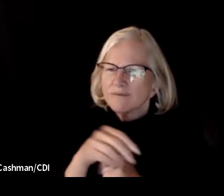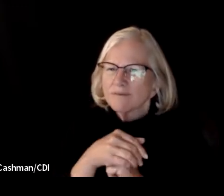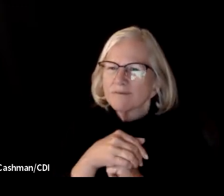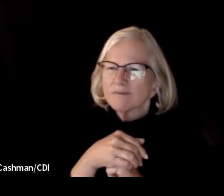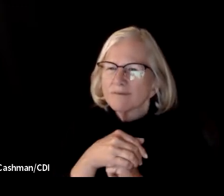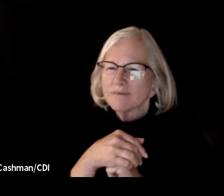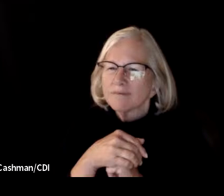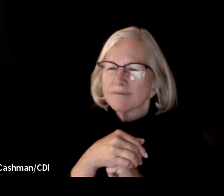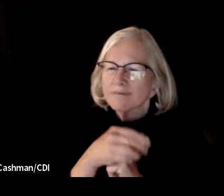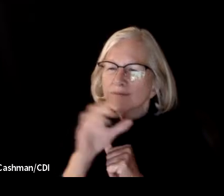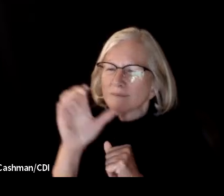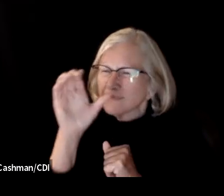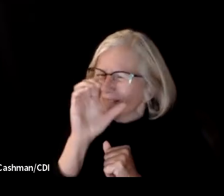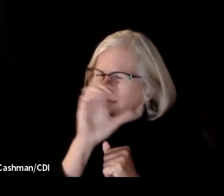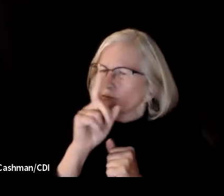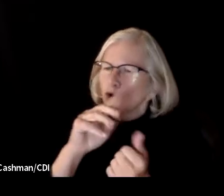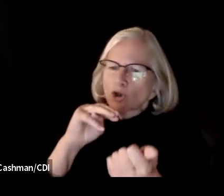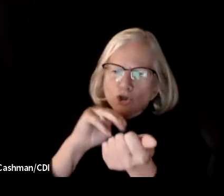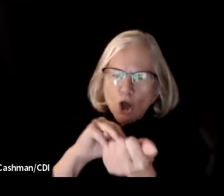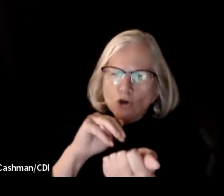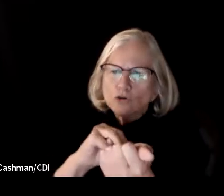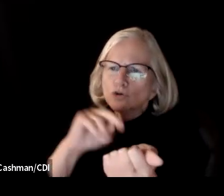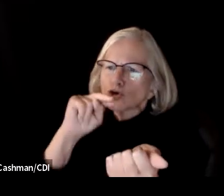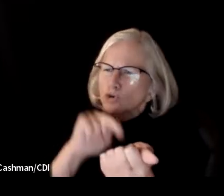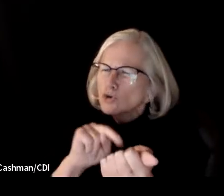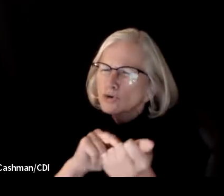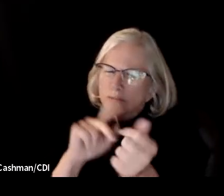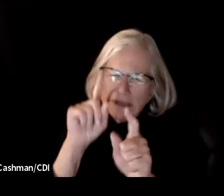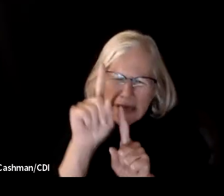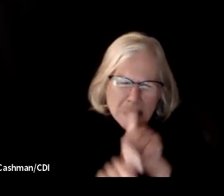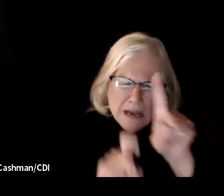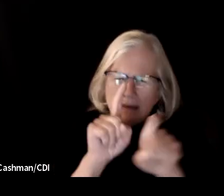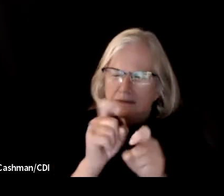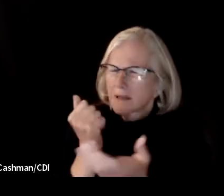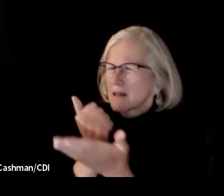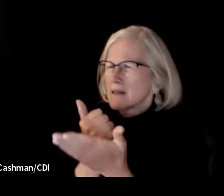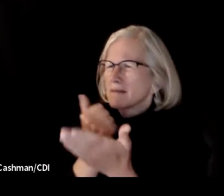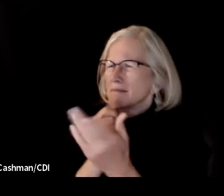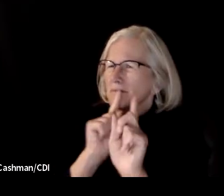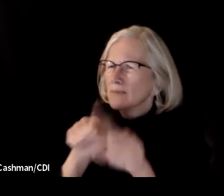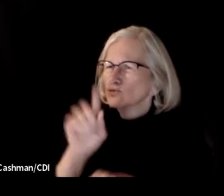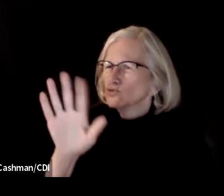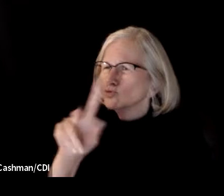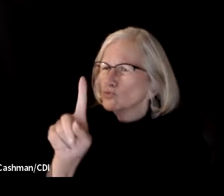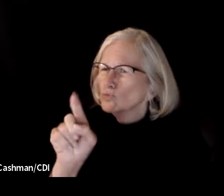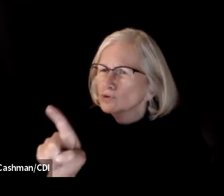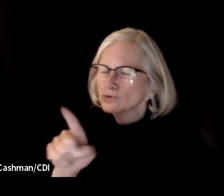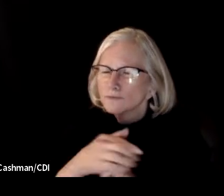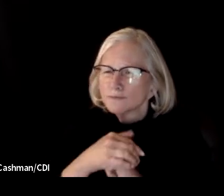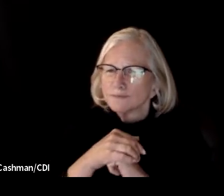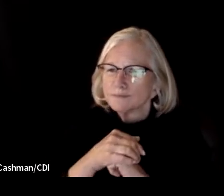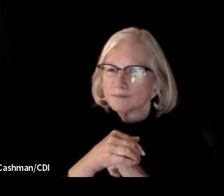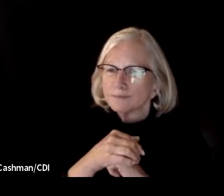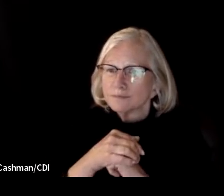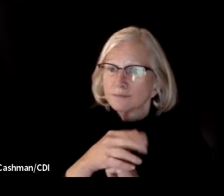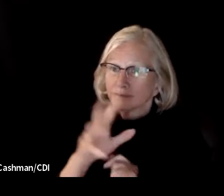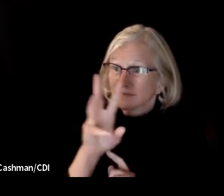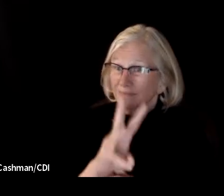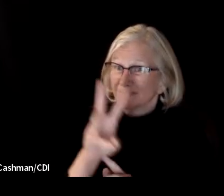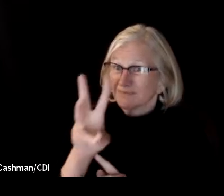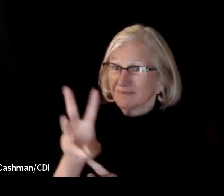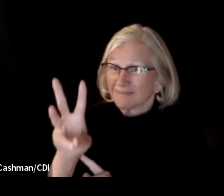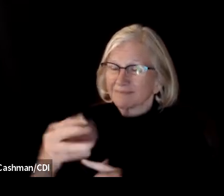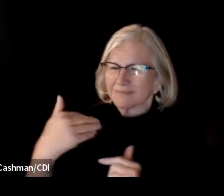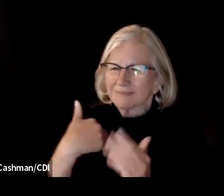still on our website. This allows you to see which providers are offering which COVID-19